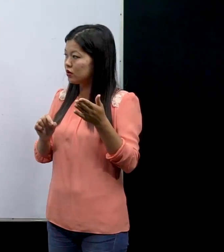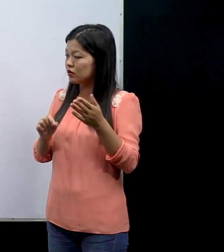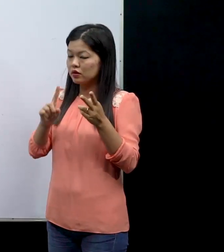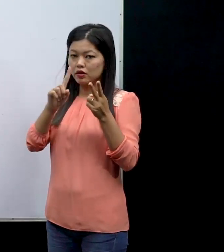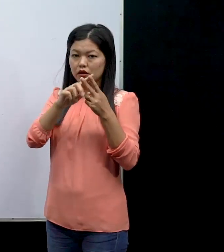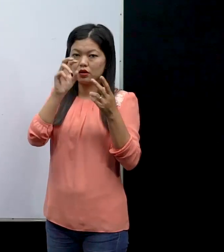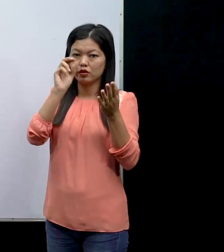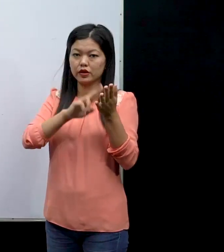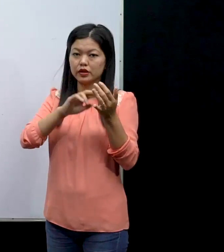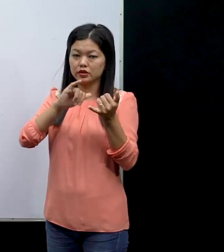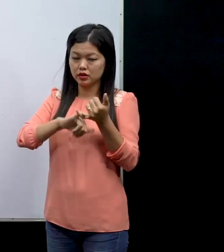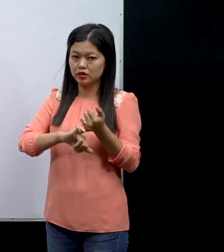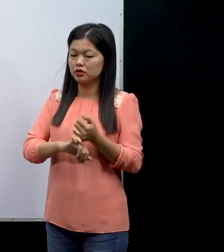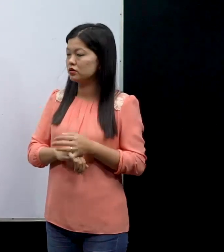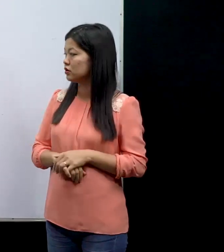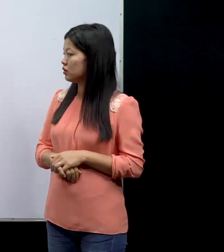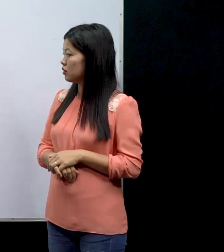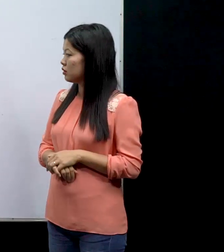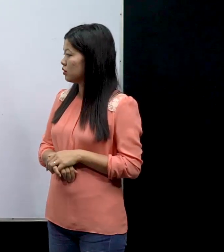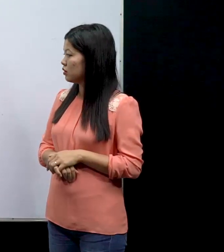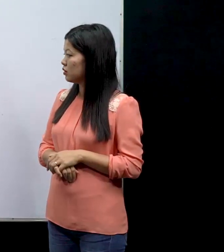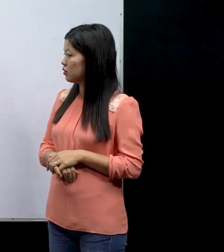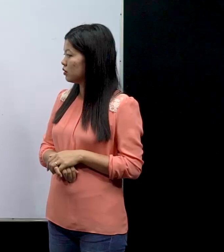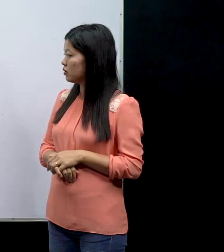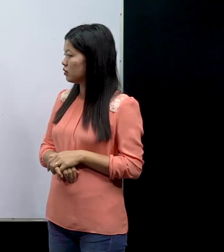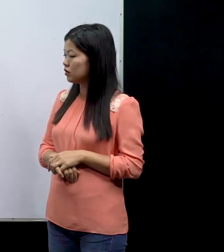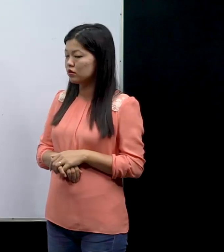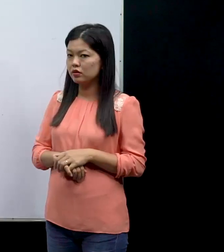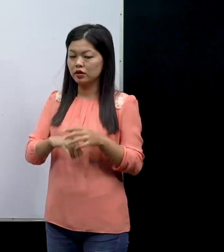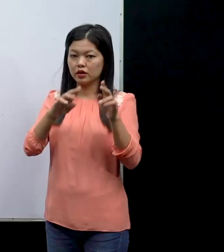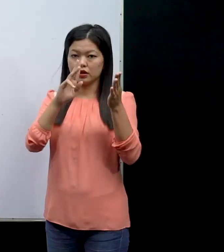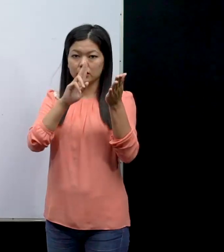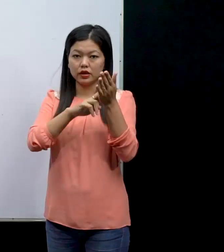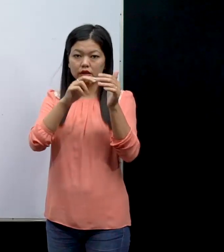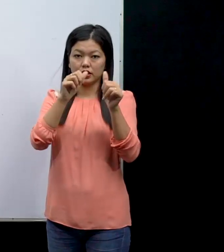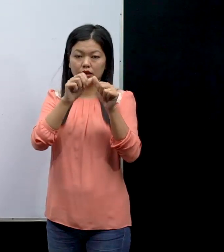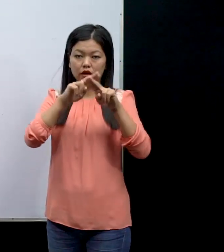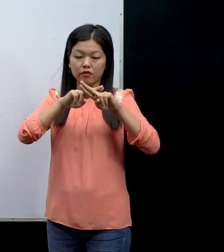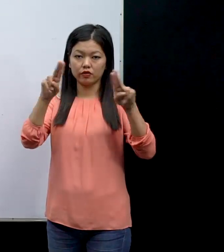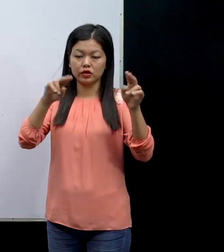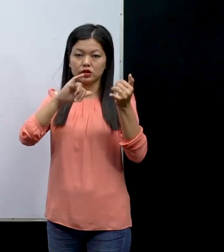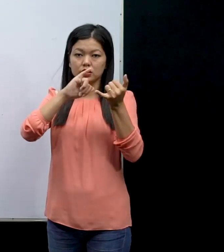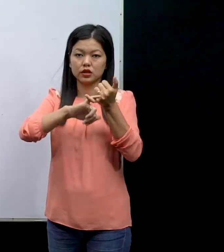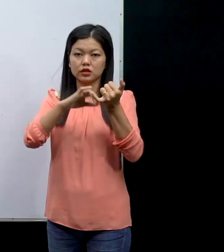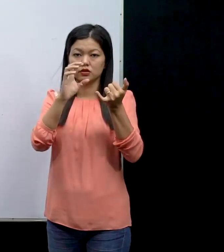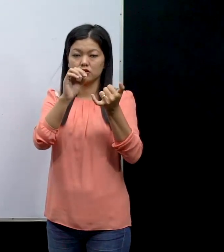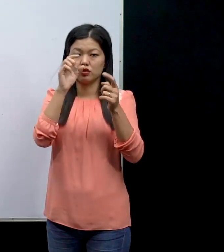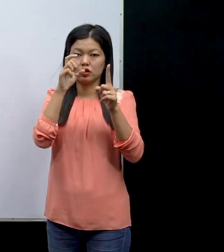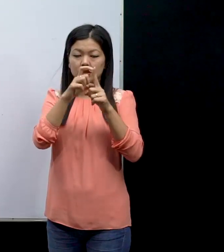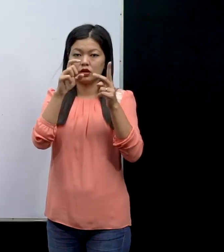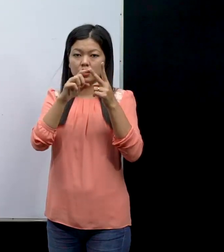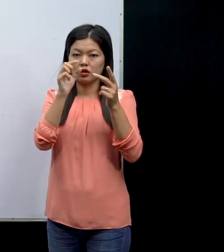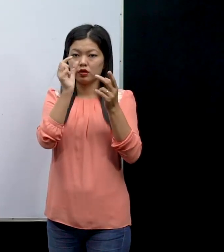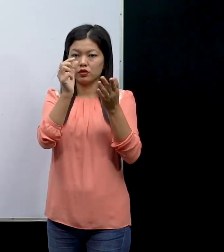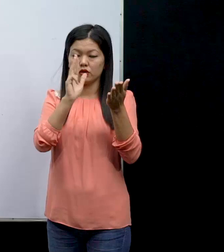some ions, okay, some valency, for example, like sodium, okay, since the valency is one, and sodium is a